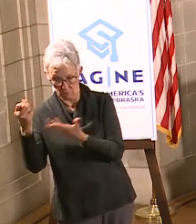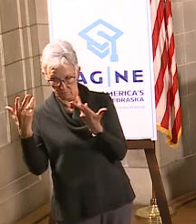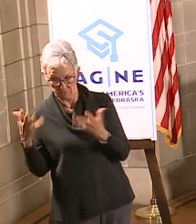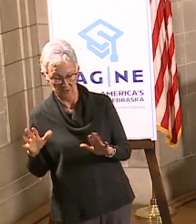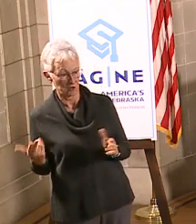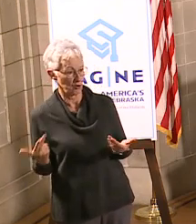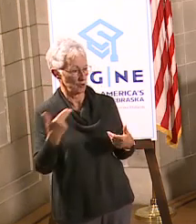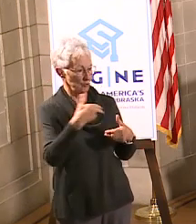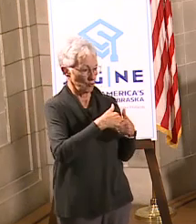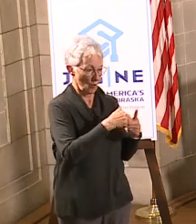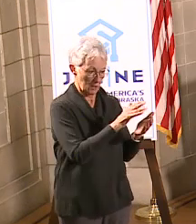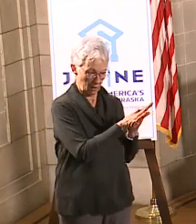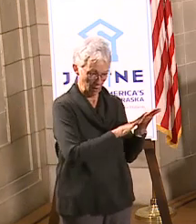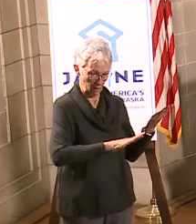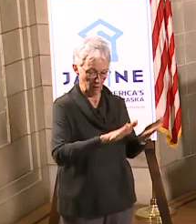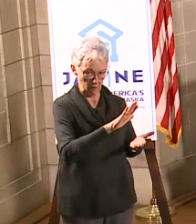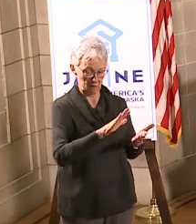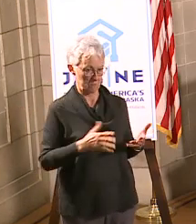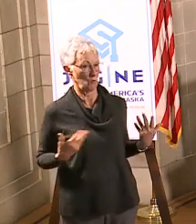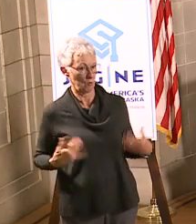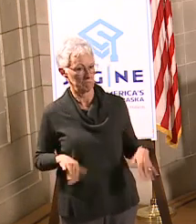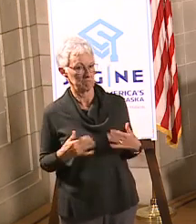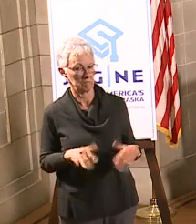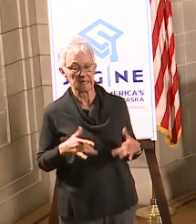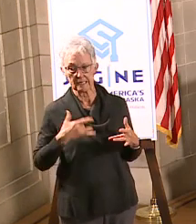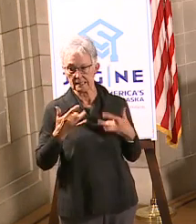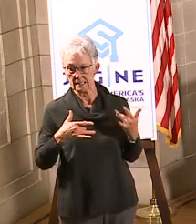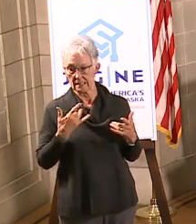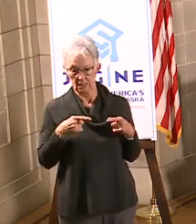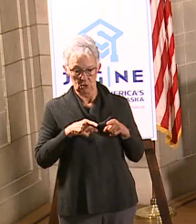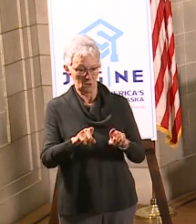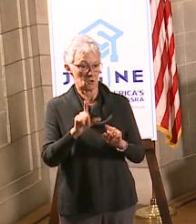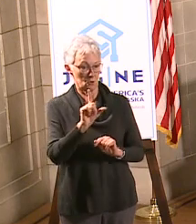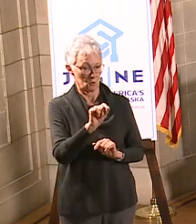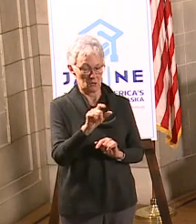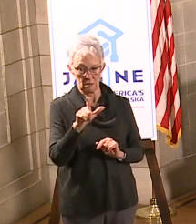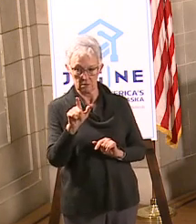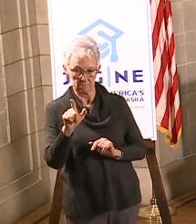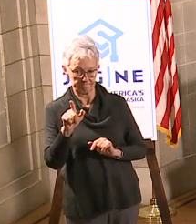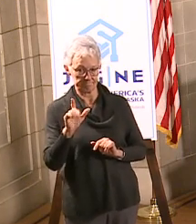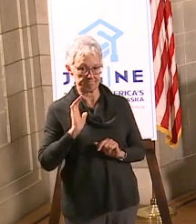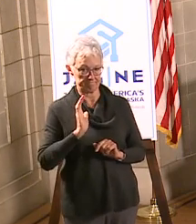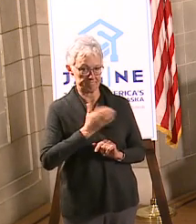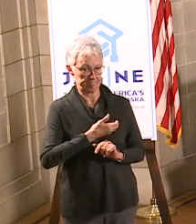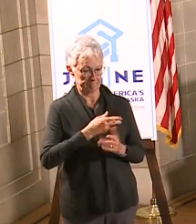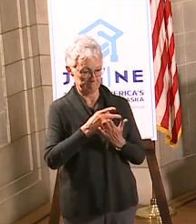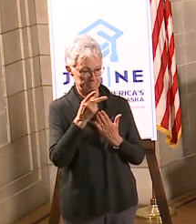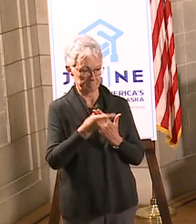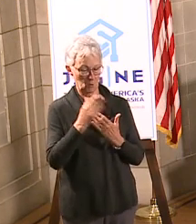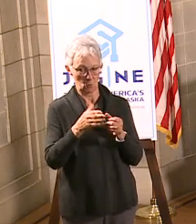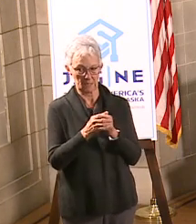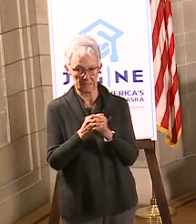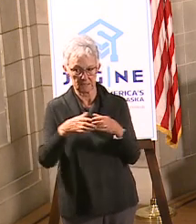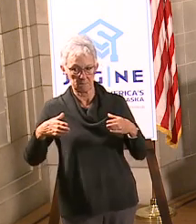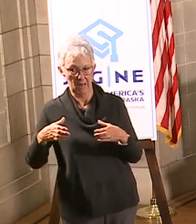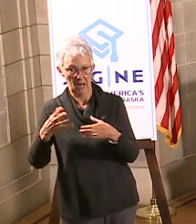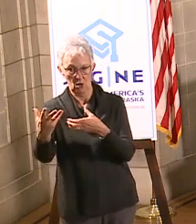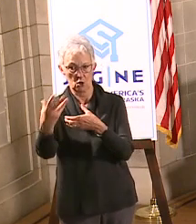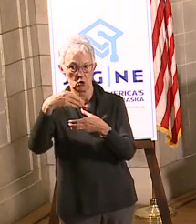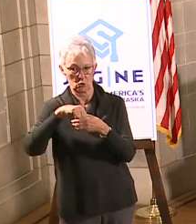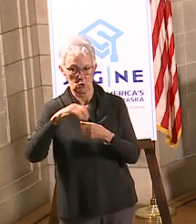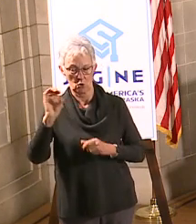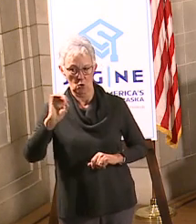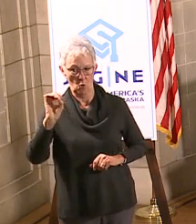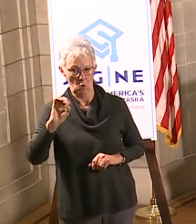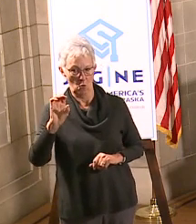education. And we're excited that starting in 2021, we're going to be expanding to the Omaha Public Schools. We'll start off with Bryan